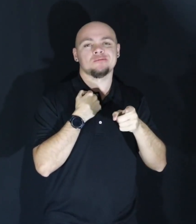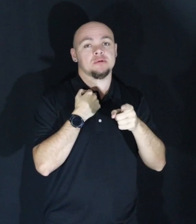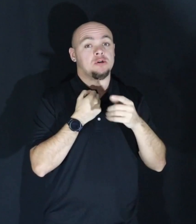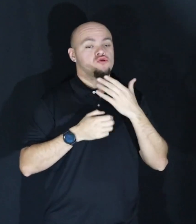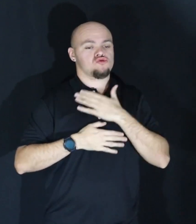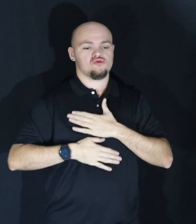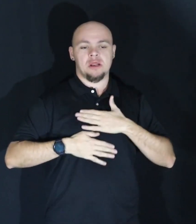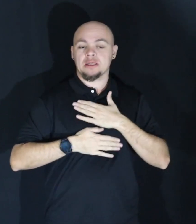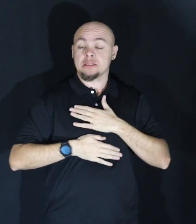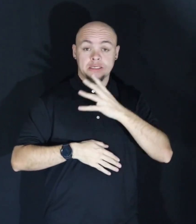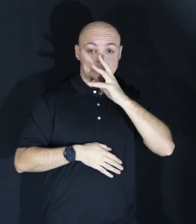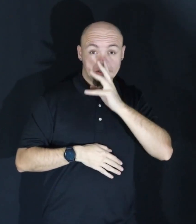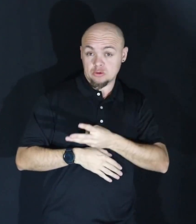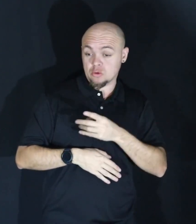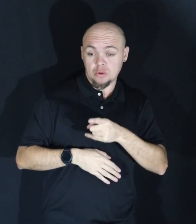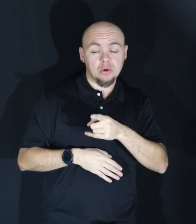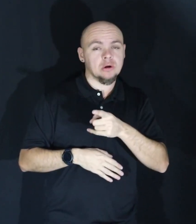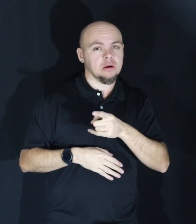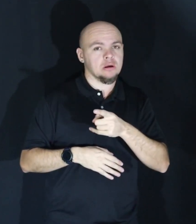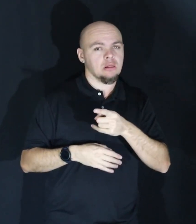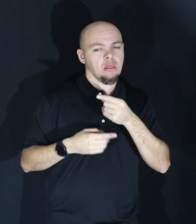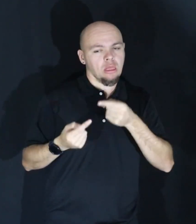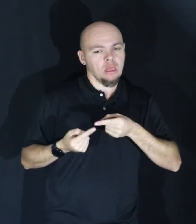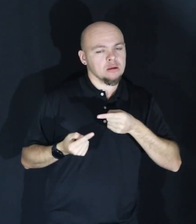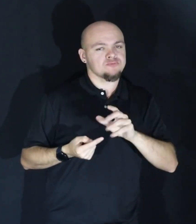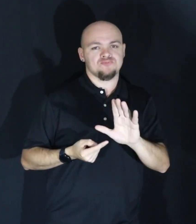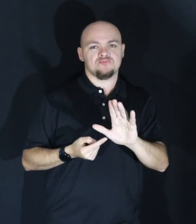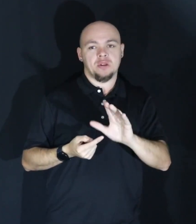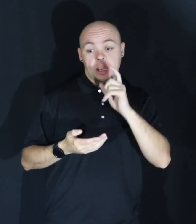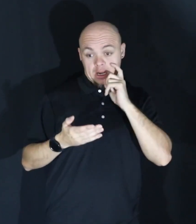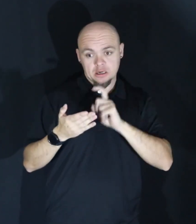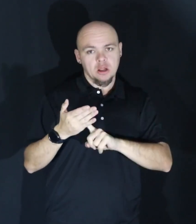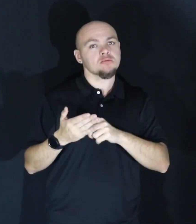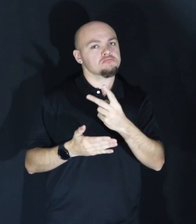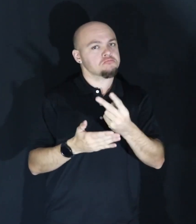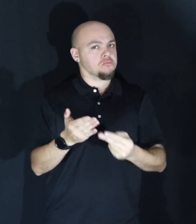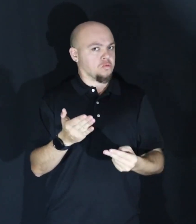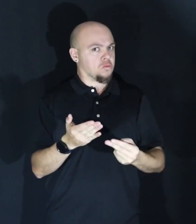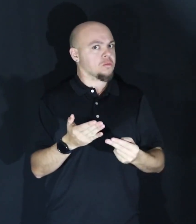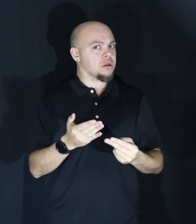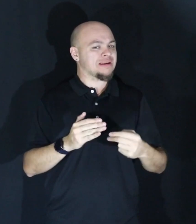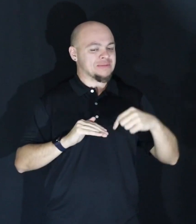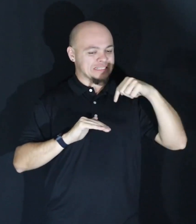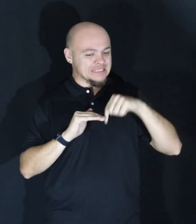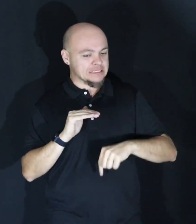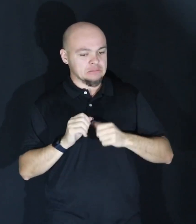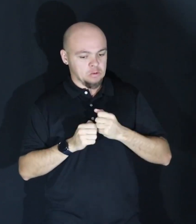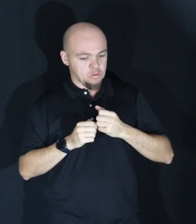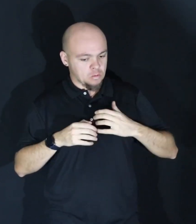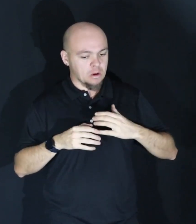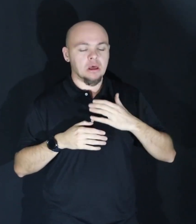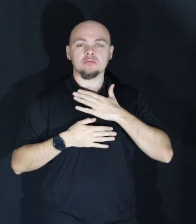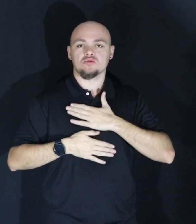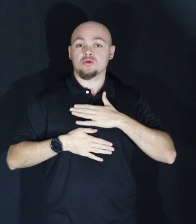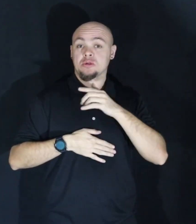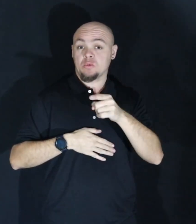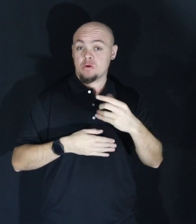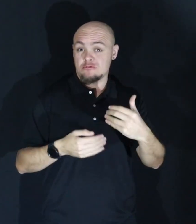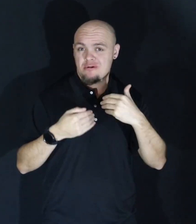Gratitude doesn't ignore the reality of hardship. It acknowledges it, but leads to deeper growth and appreciation of what you do